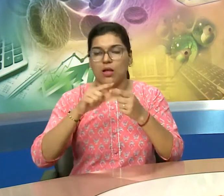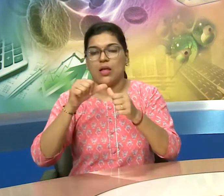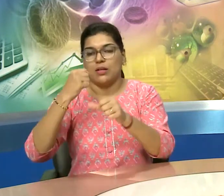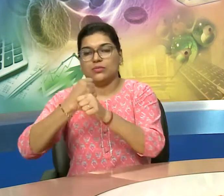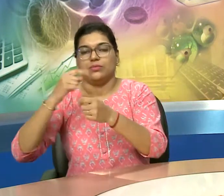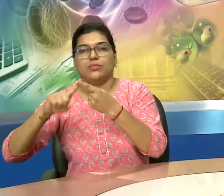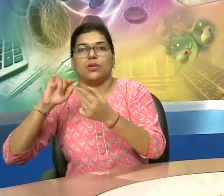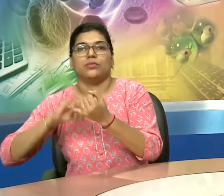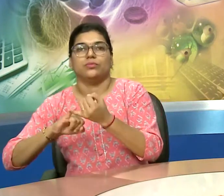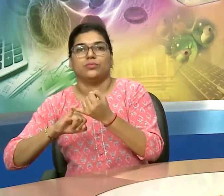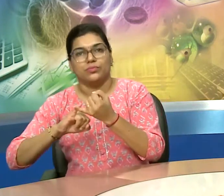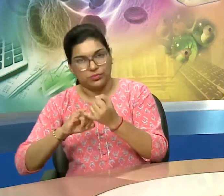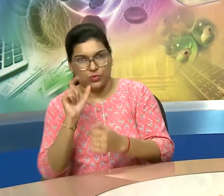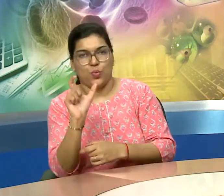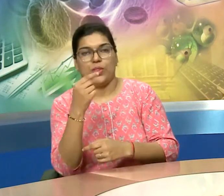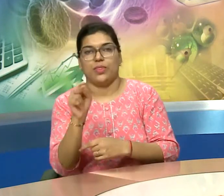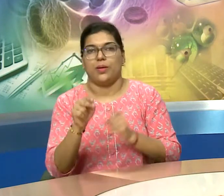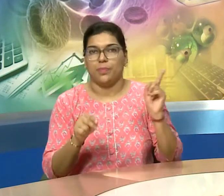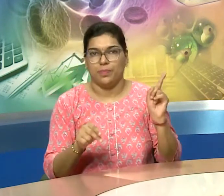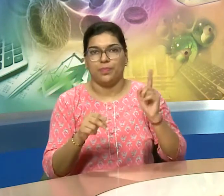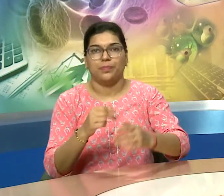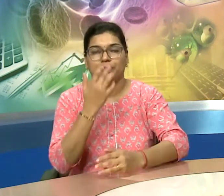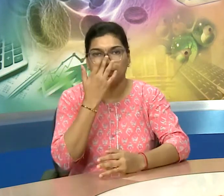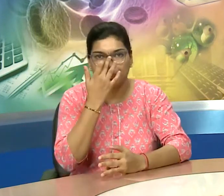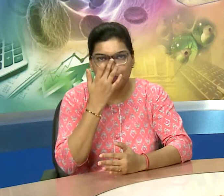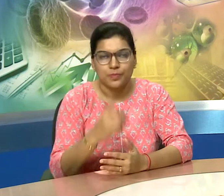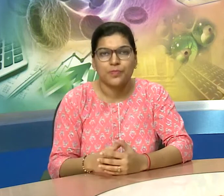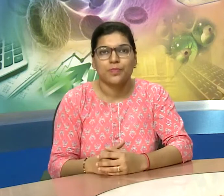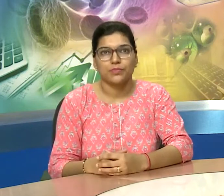and this depth is called water table edges.